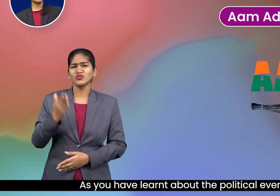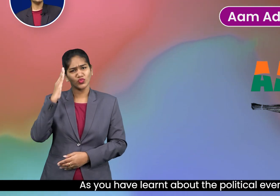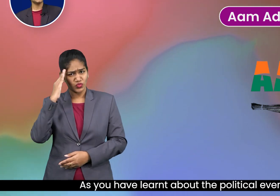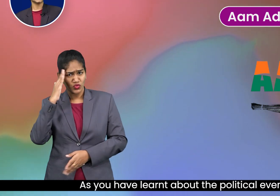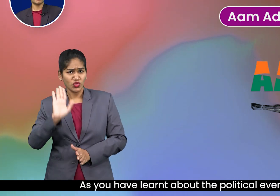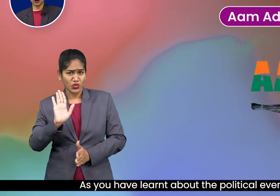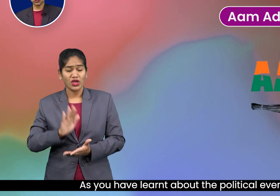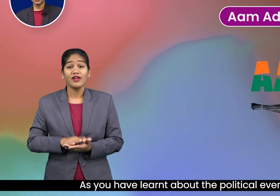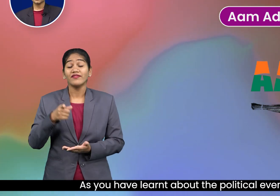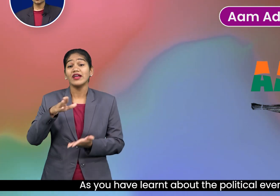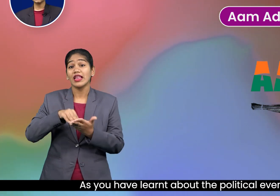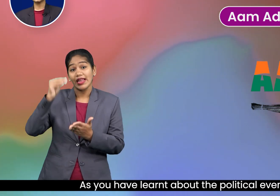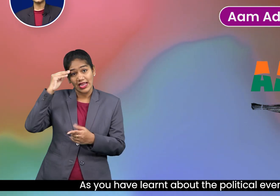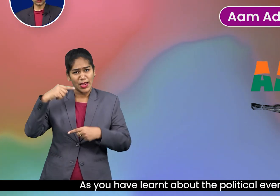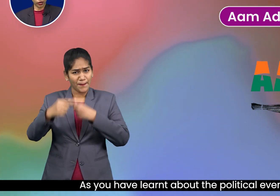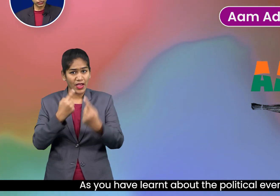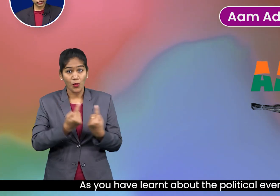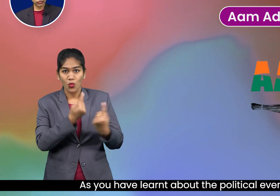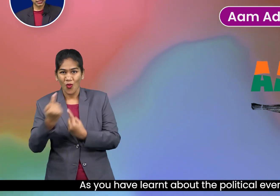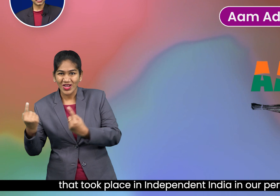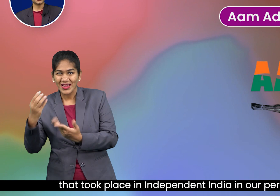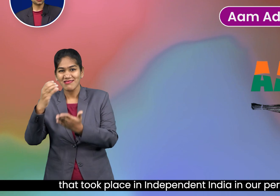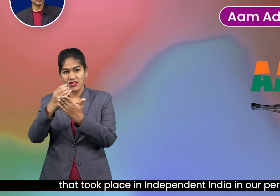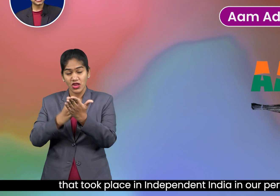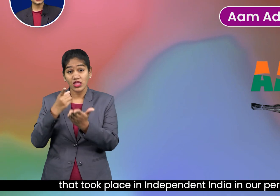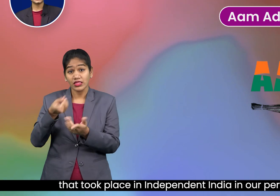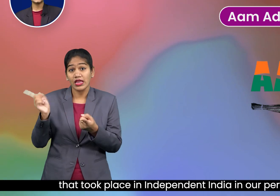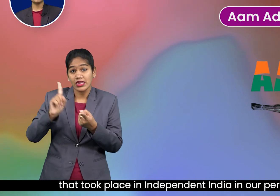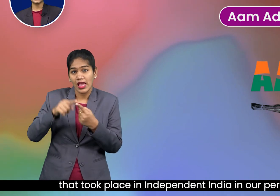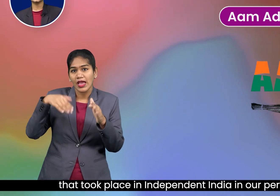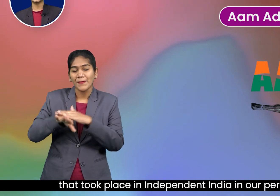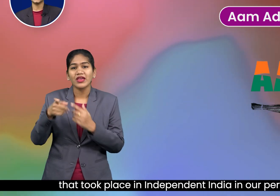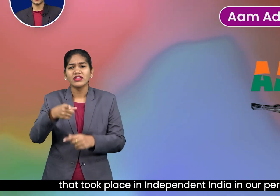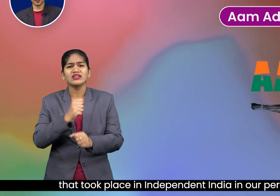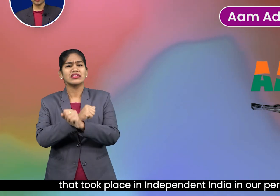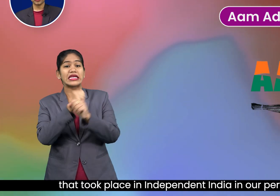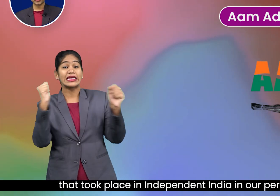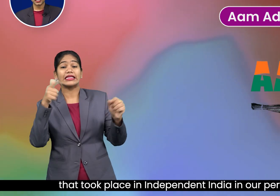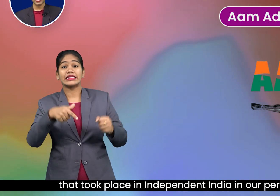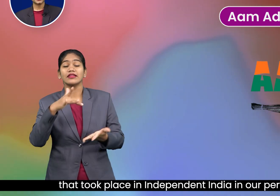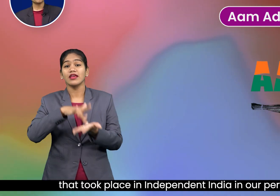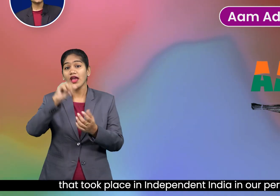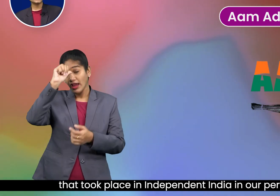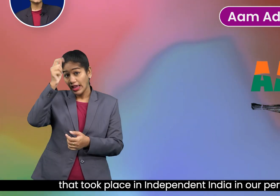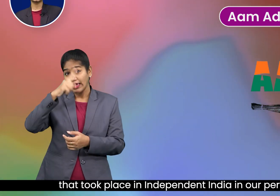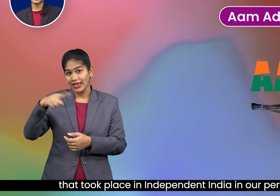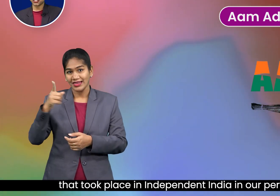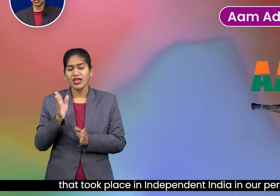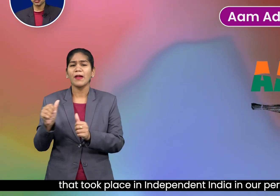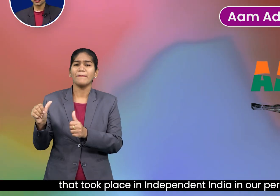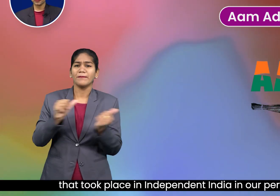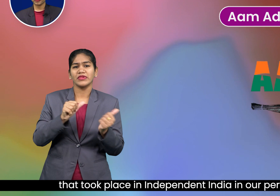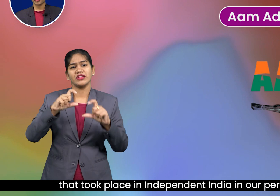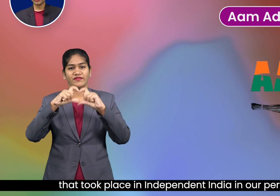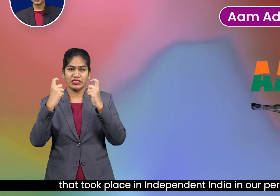as you have learned about the political events that took place in independent India in our previous